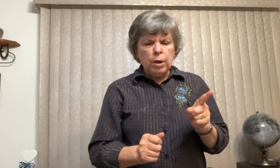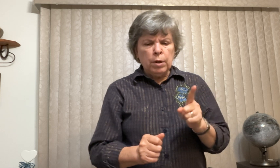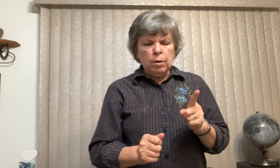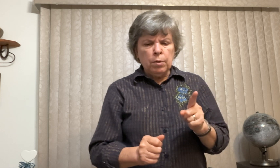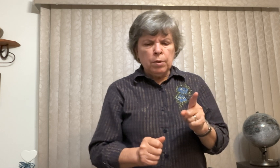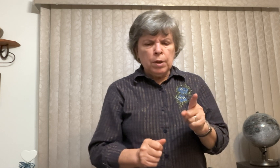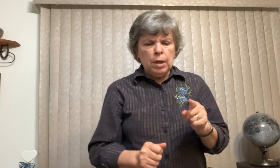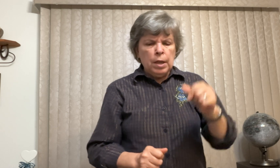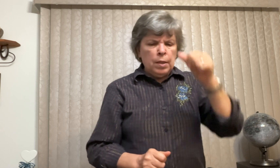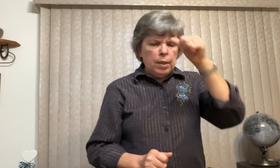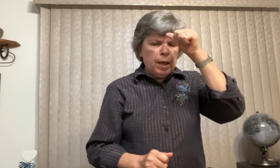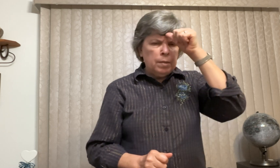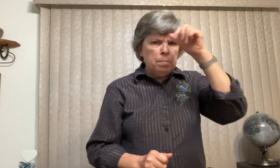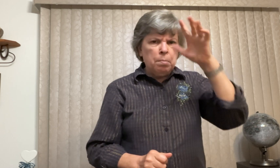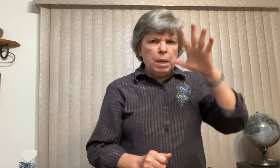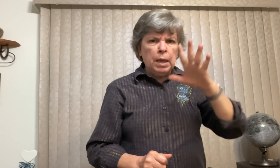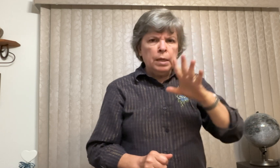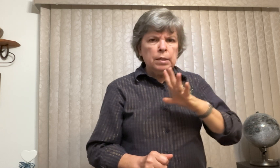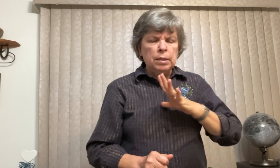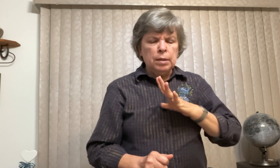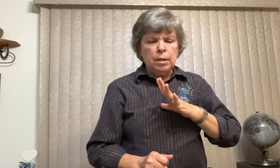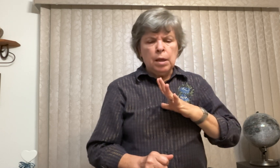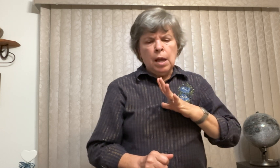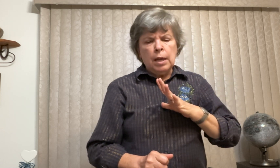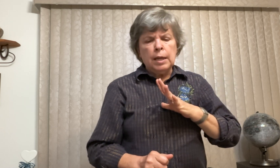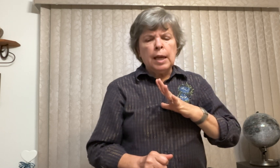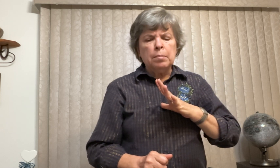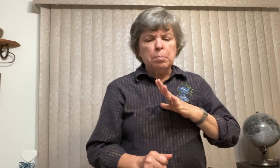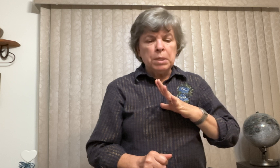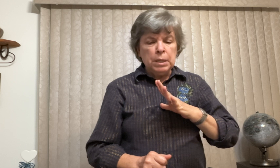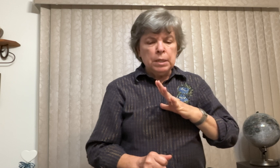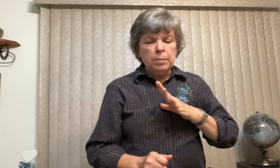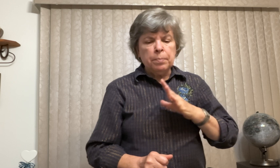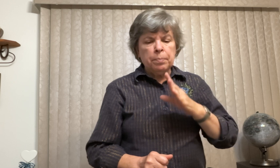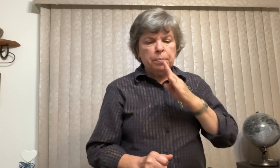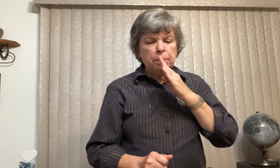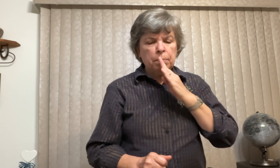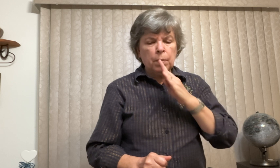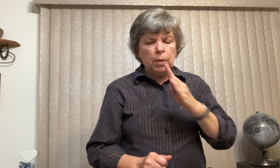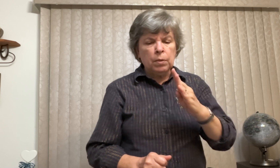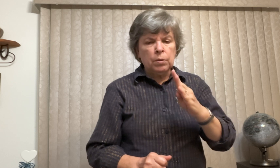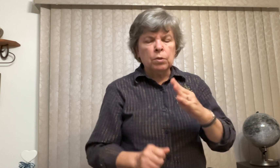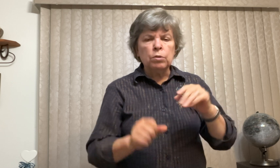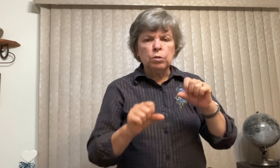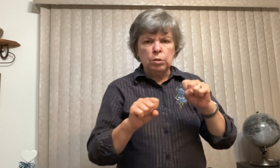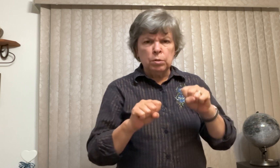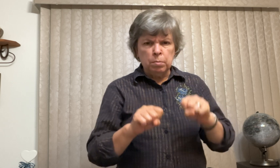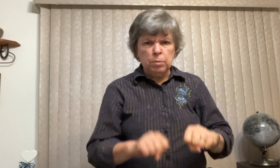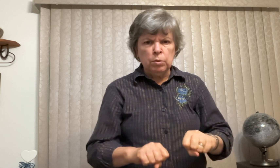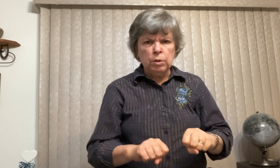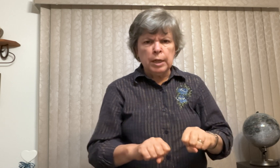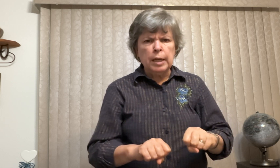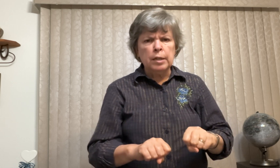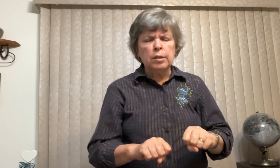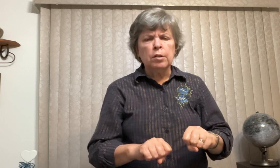everywhere that man can be, so you can do the can in there if you